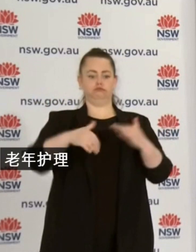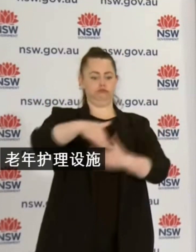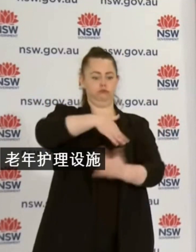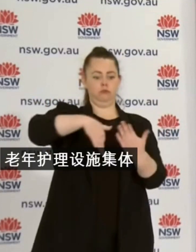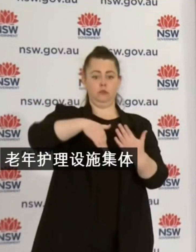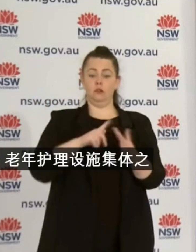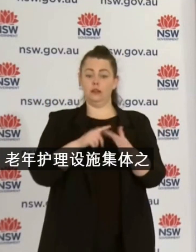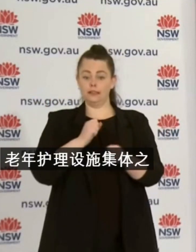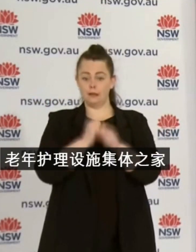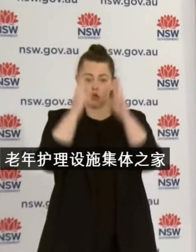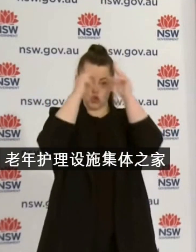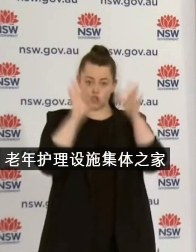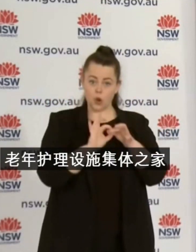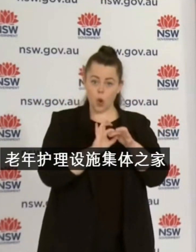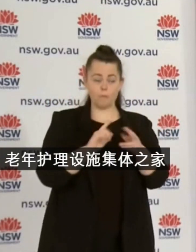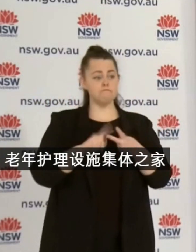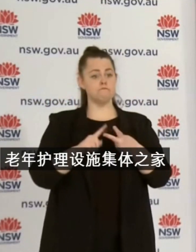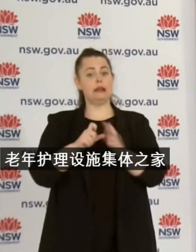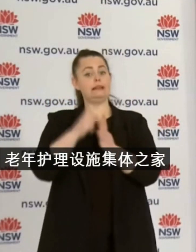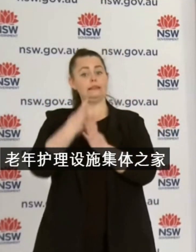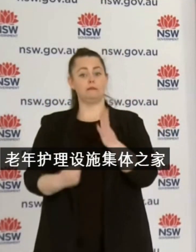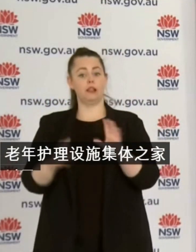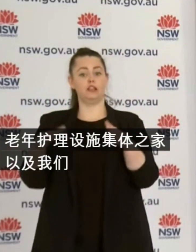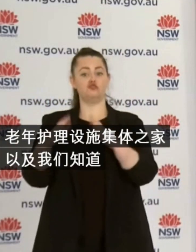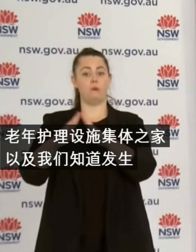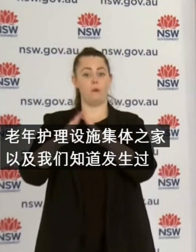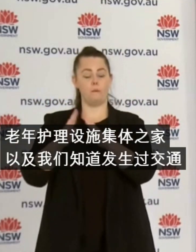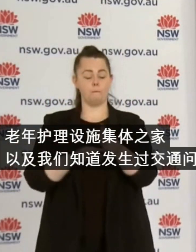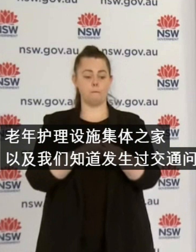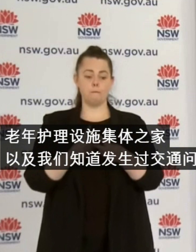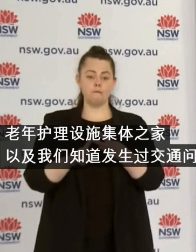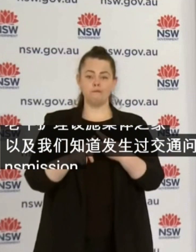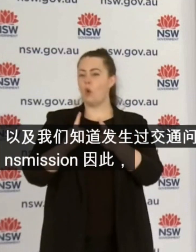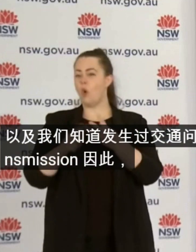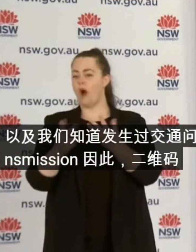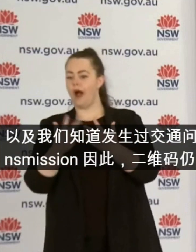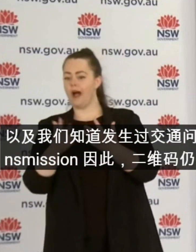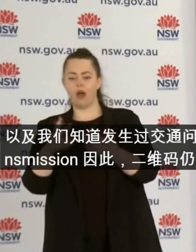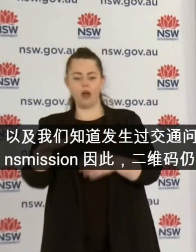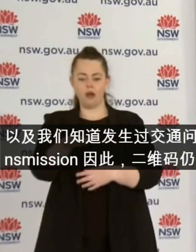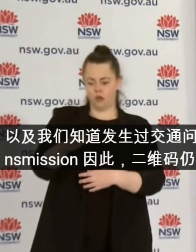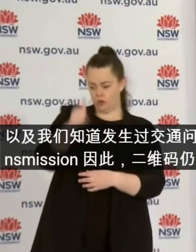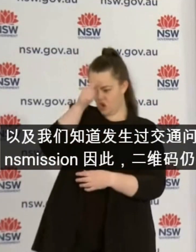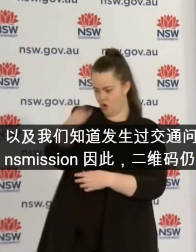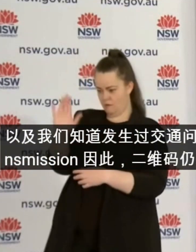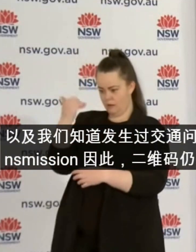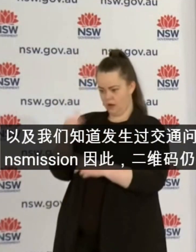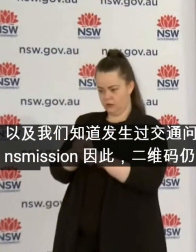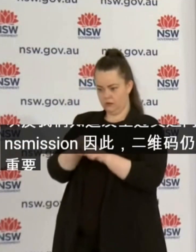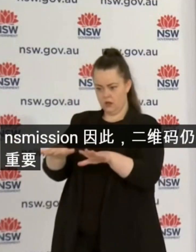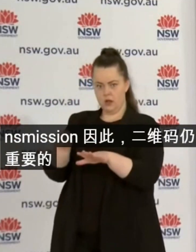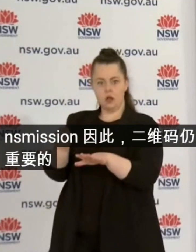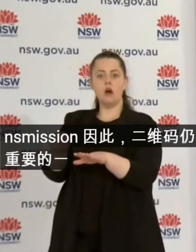aged care facilities, group homes, and places where we know there's been transmission. So QR codes remain a